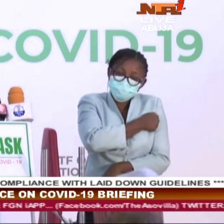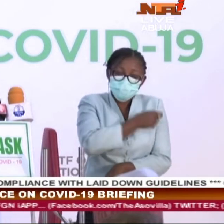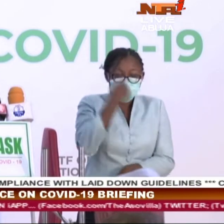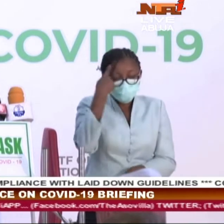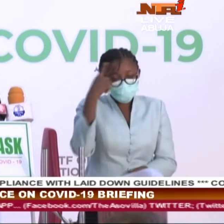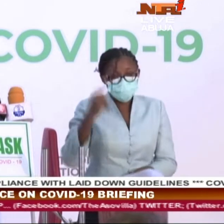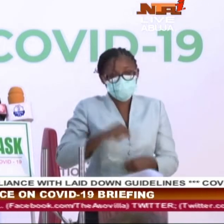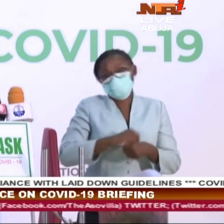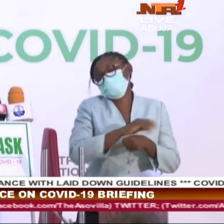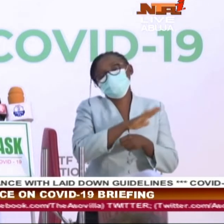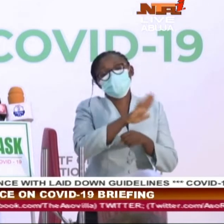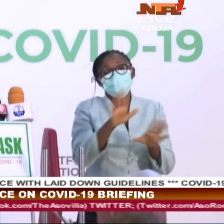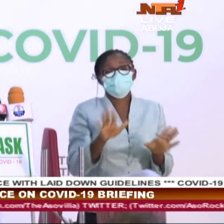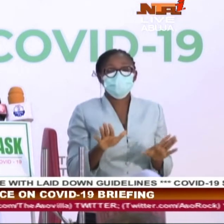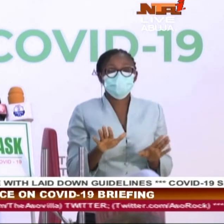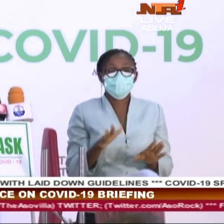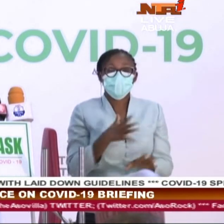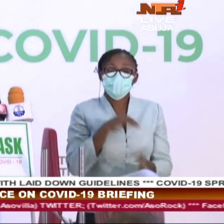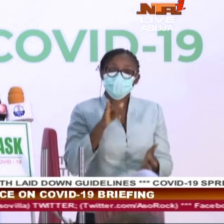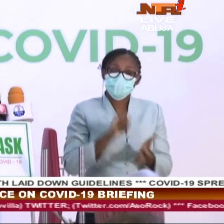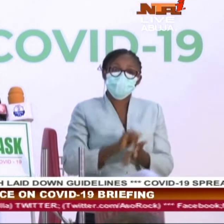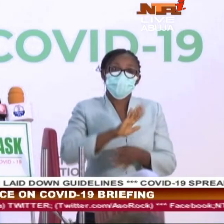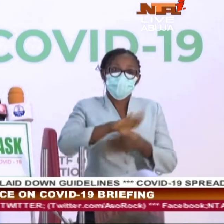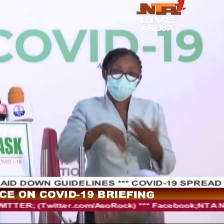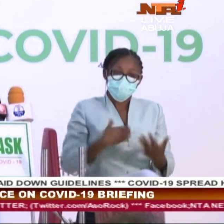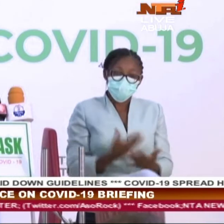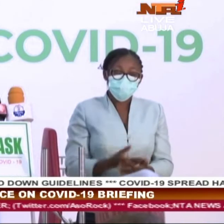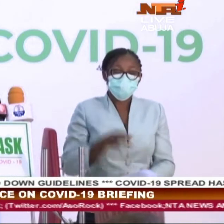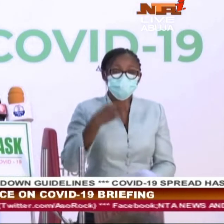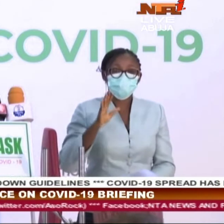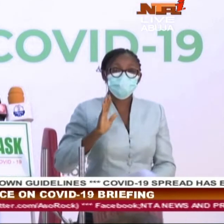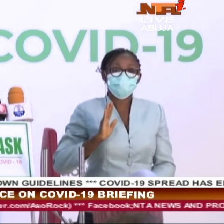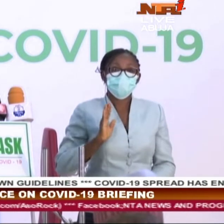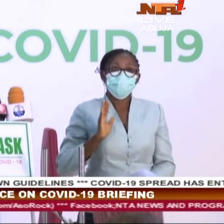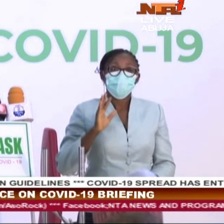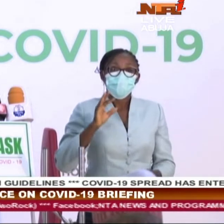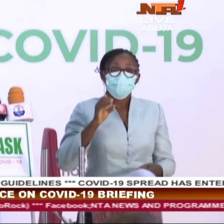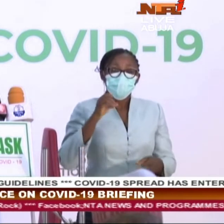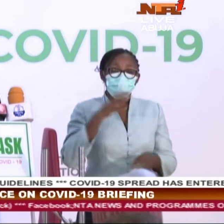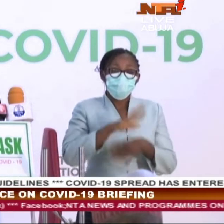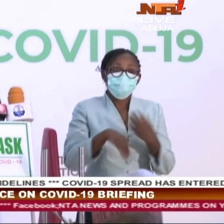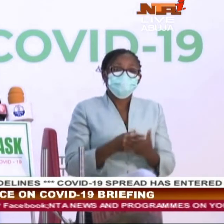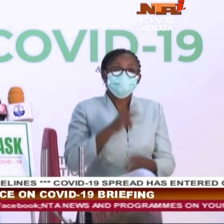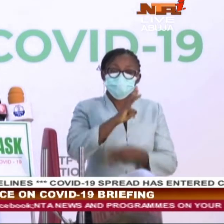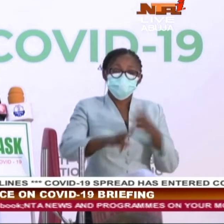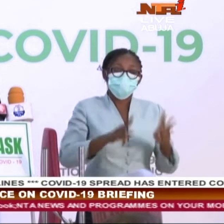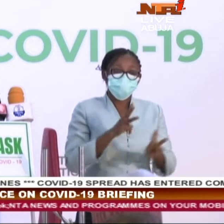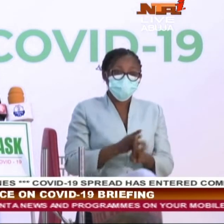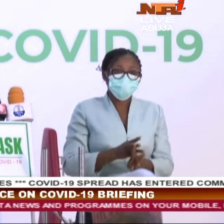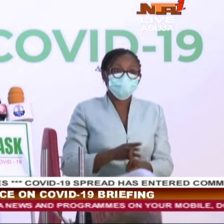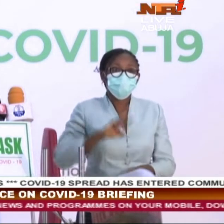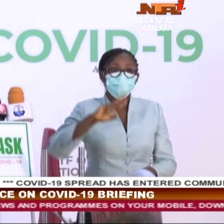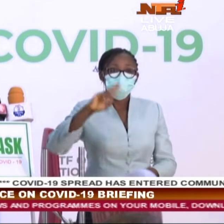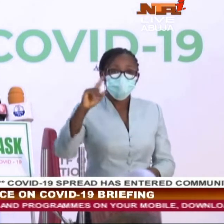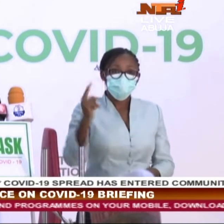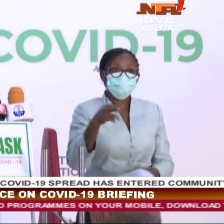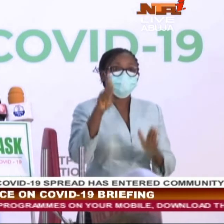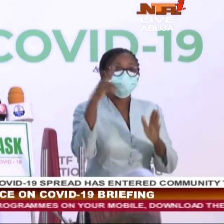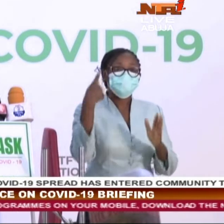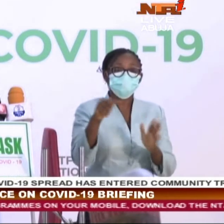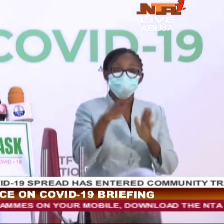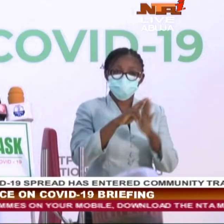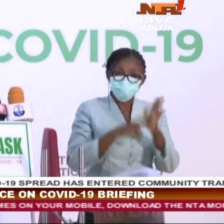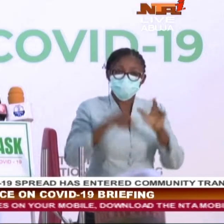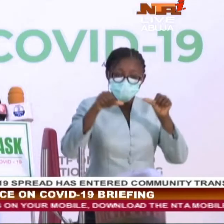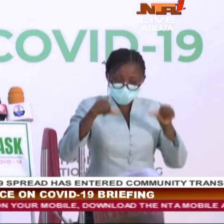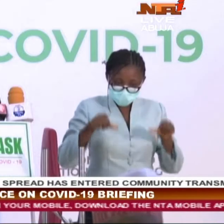the virus, and that all over the world, non-pharmaceutical measures still remain the